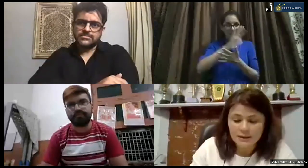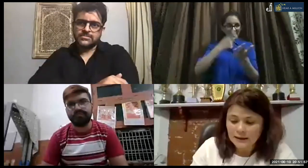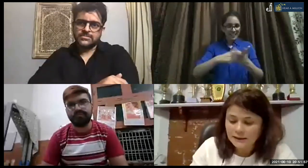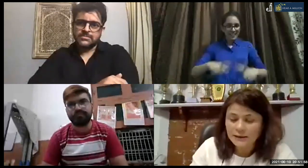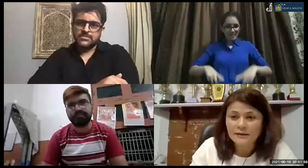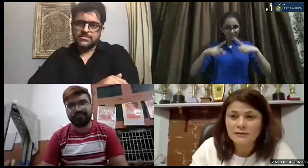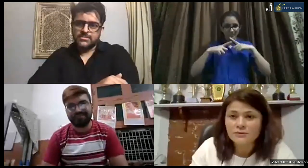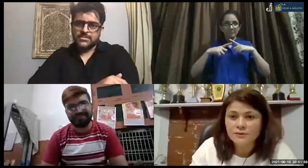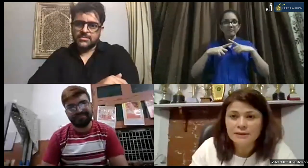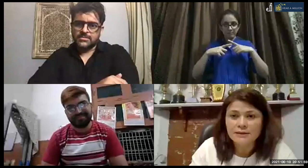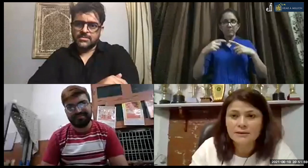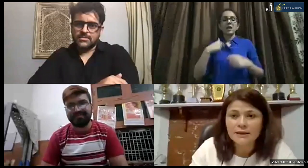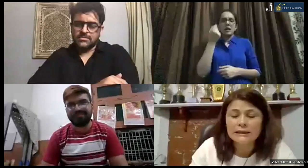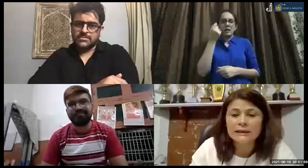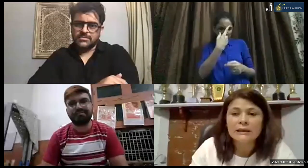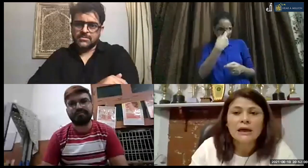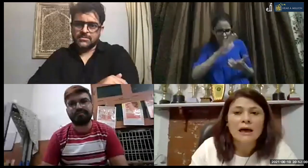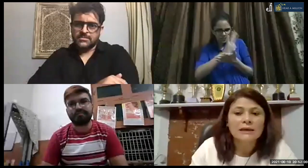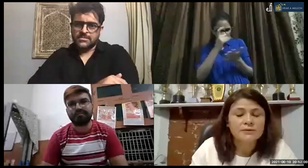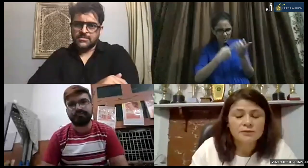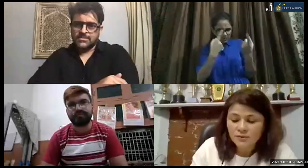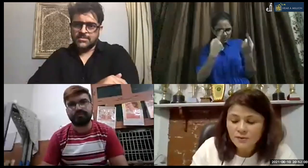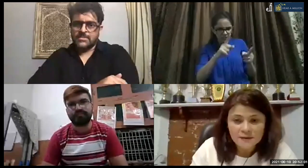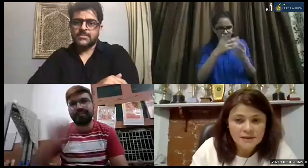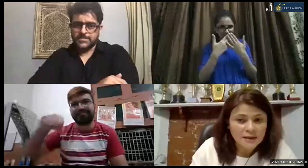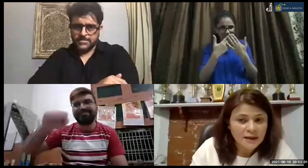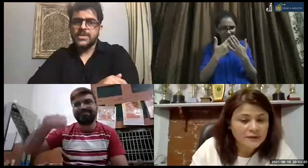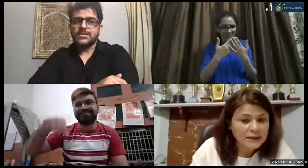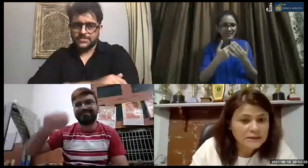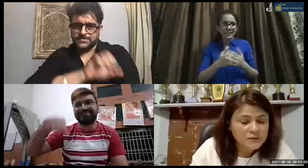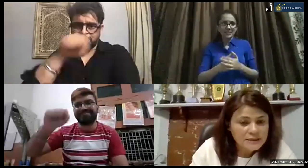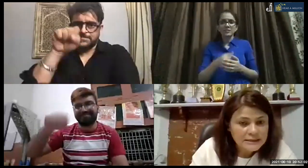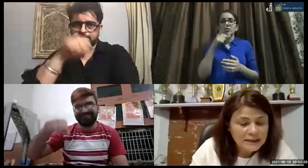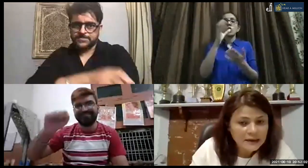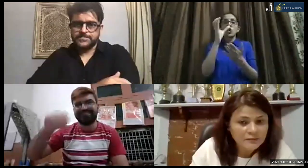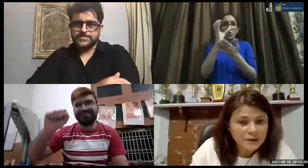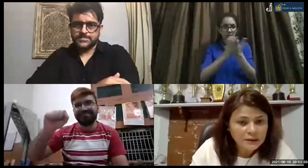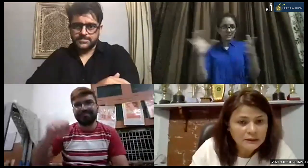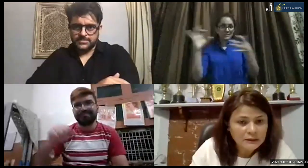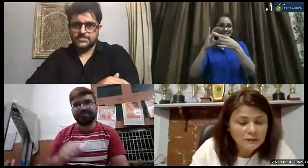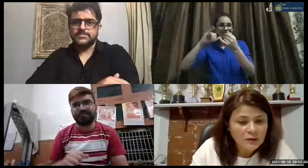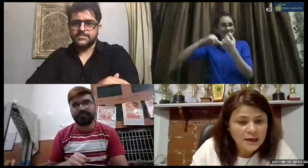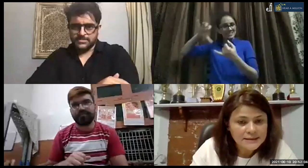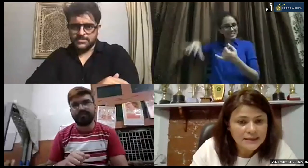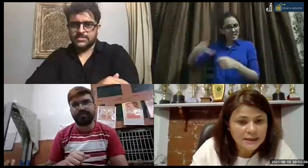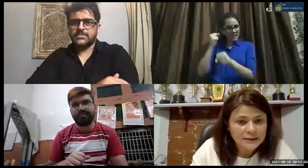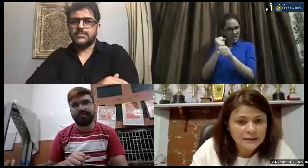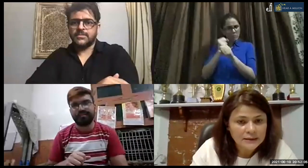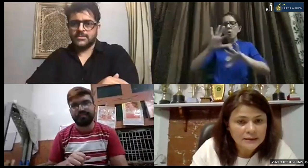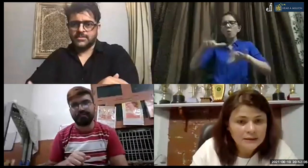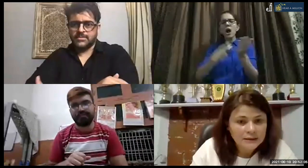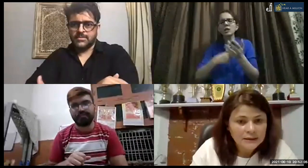if I think I understood that correctly, and your courses are affiliated to the state government or